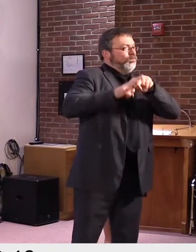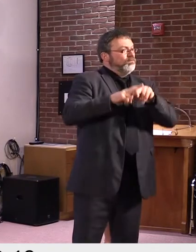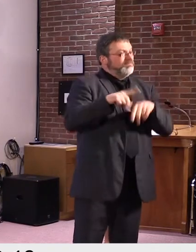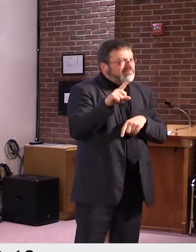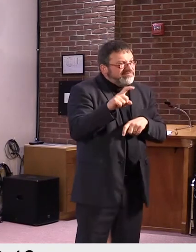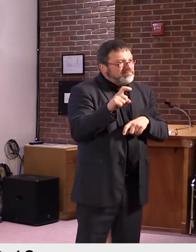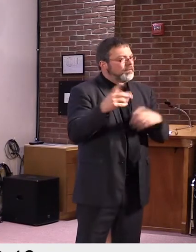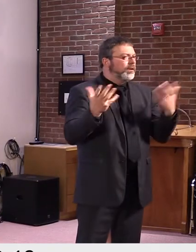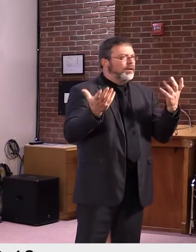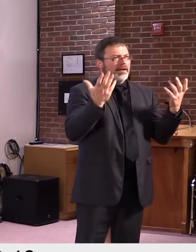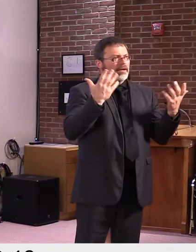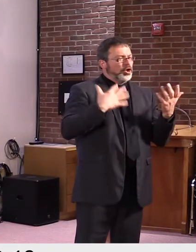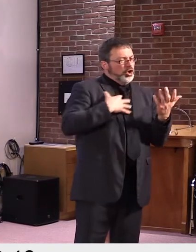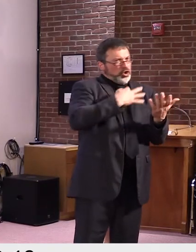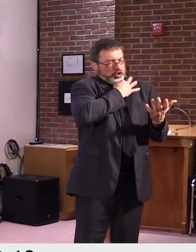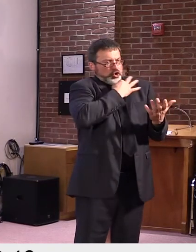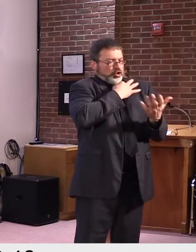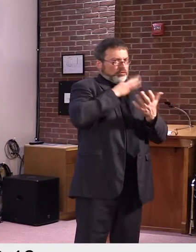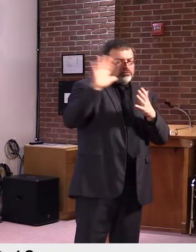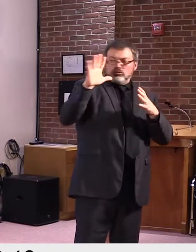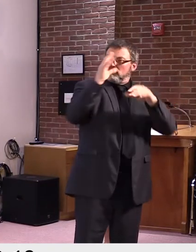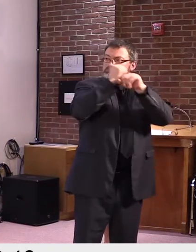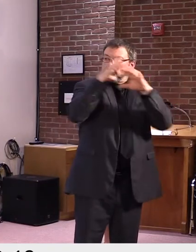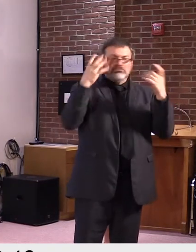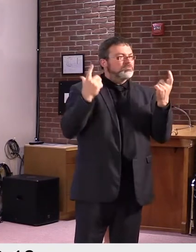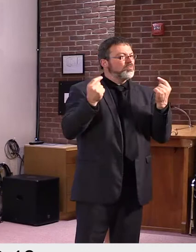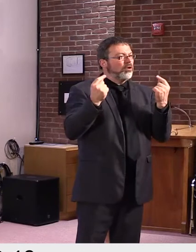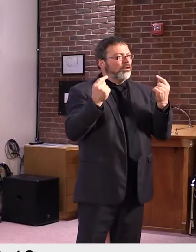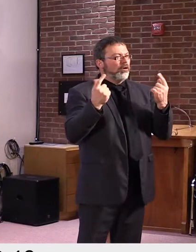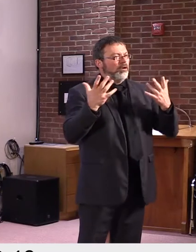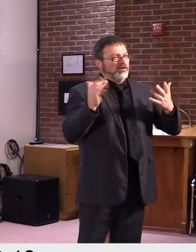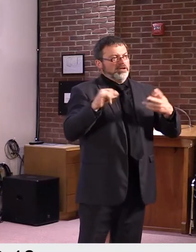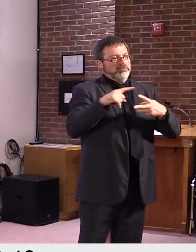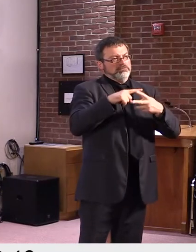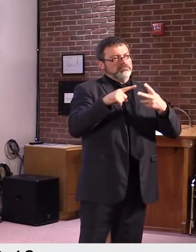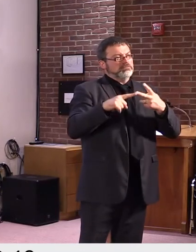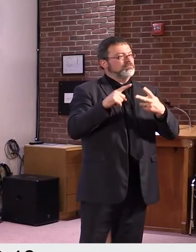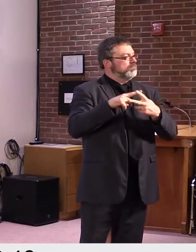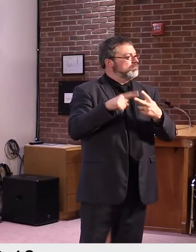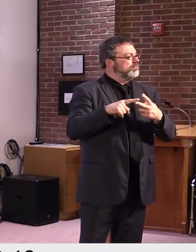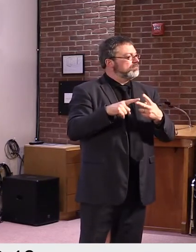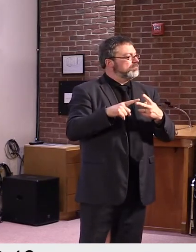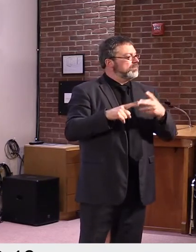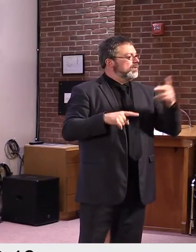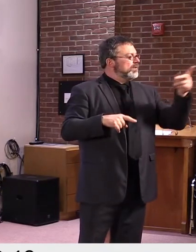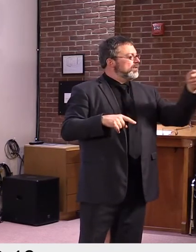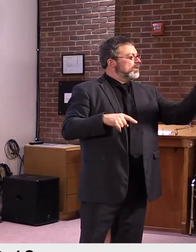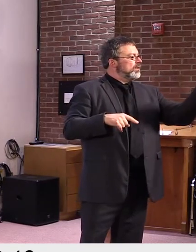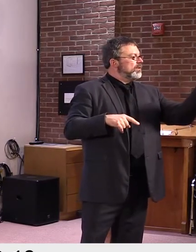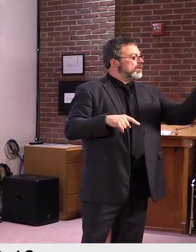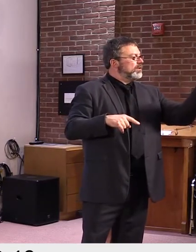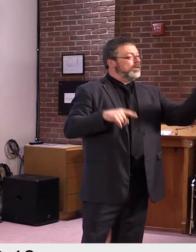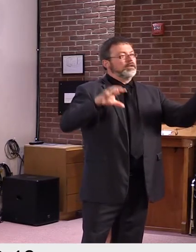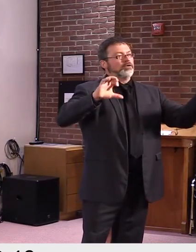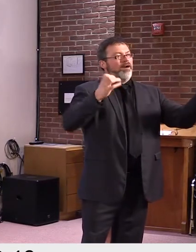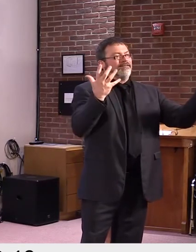next year. So at what point would you reassess that if your concern is that any kind